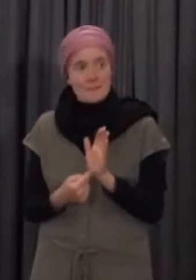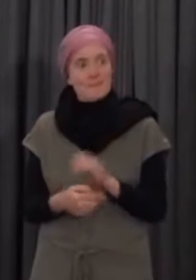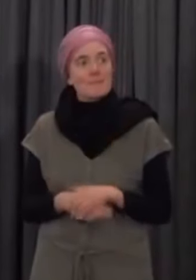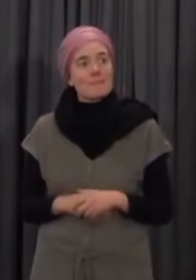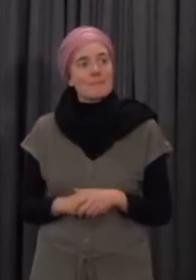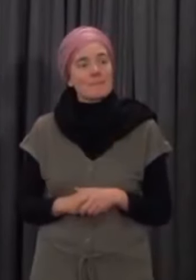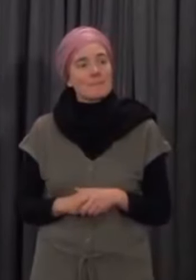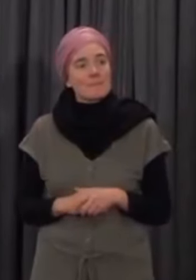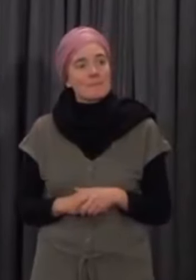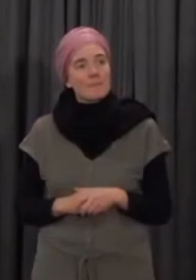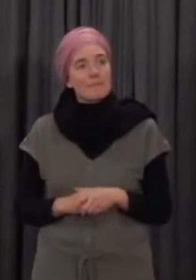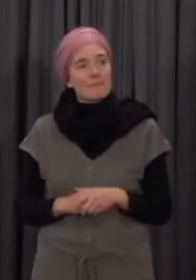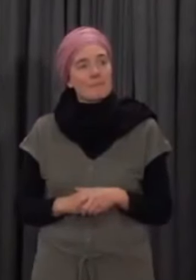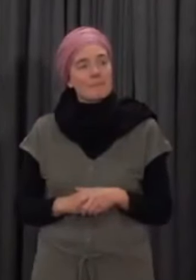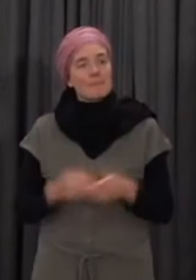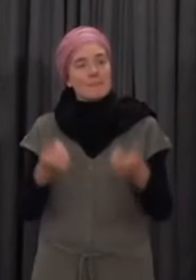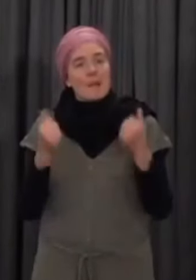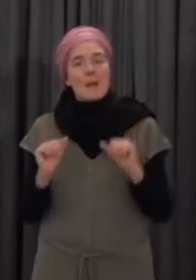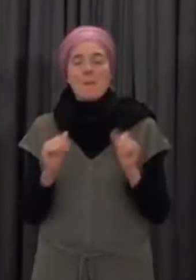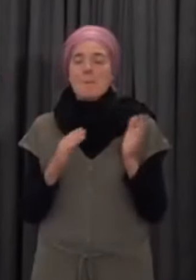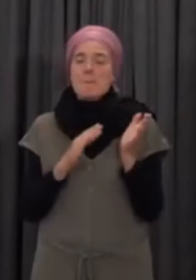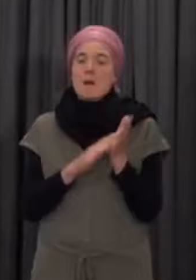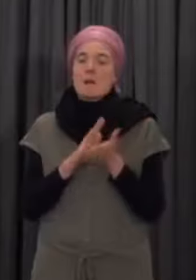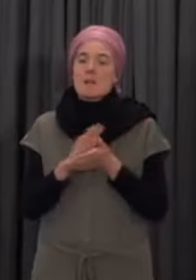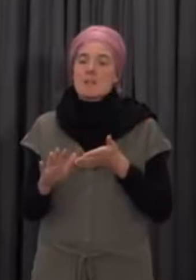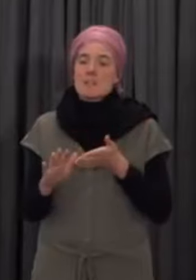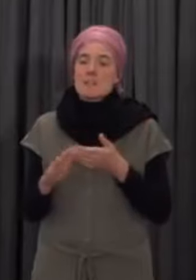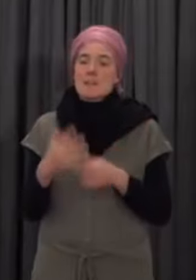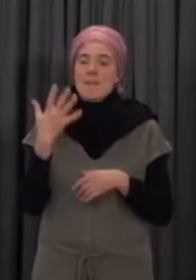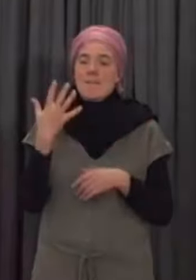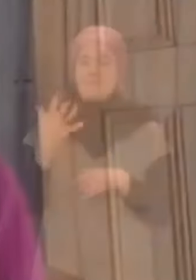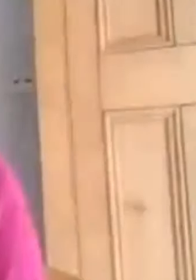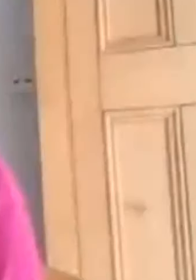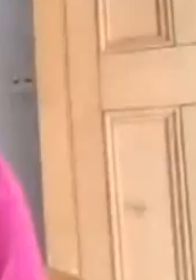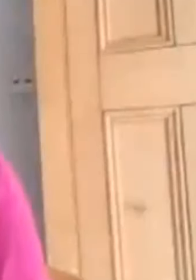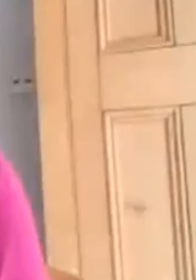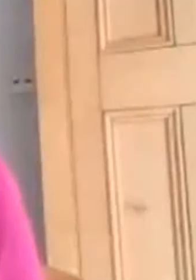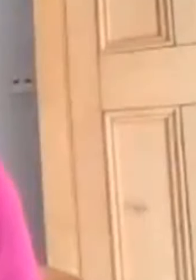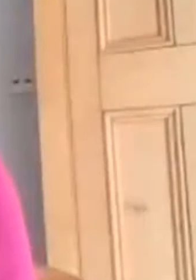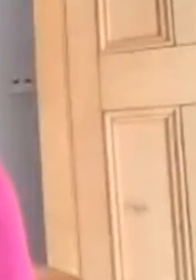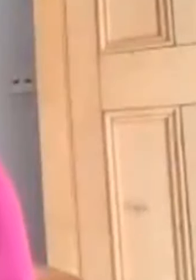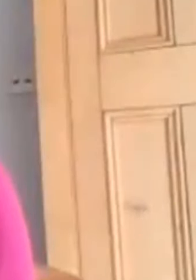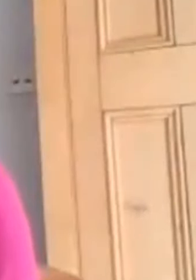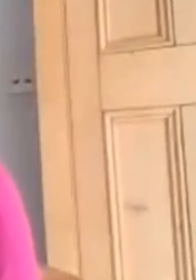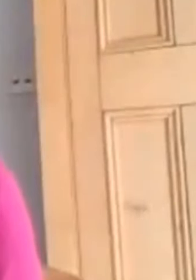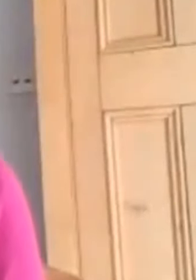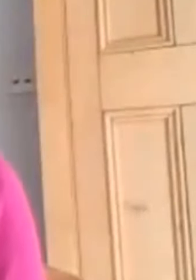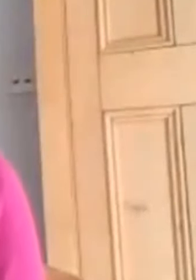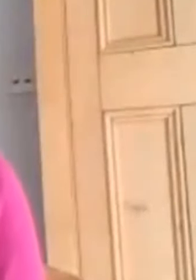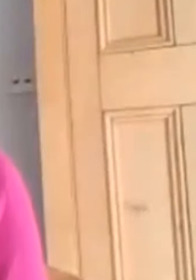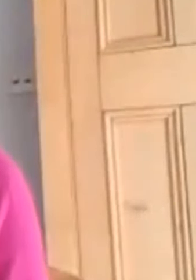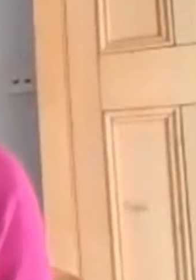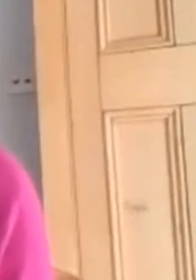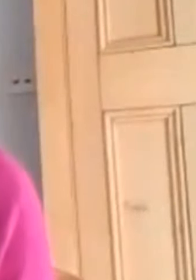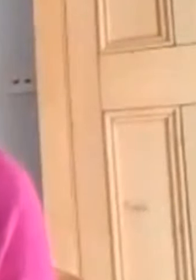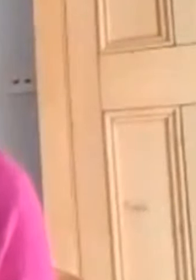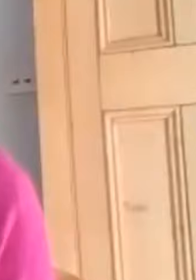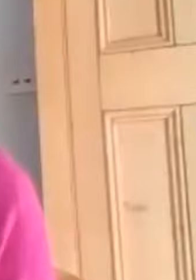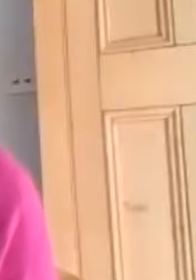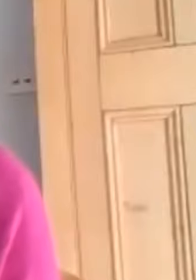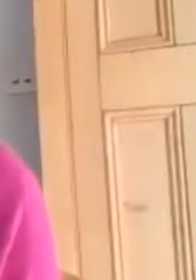you. To Mark Hutchins of 5 Live. Yes, thank you, First Minister. Just to pick up then on that last point, there